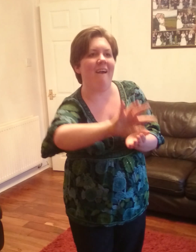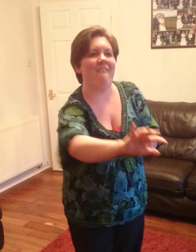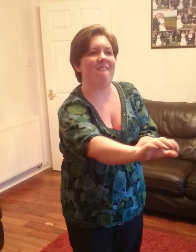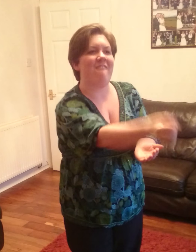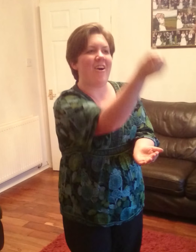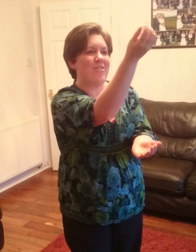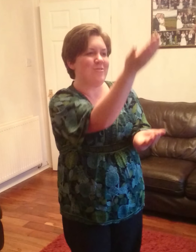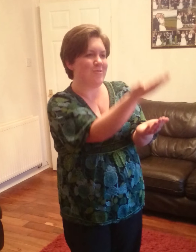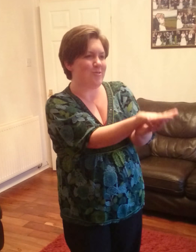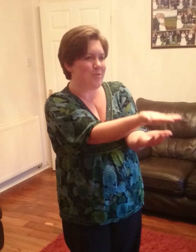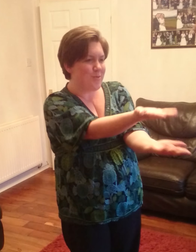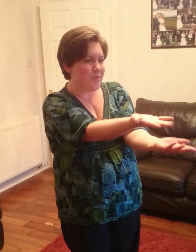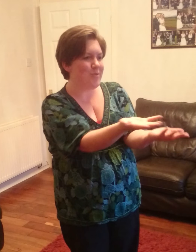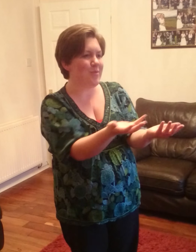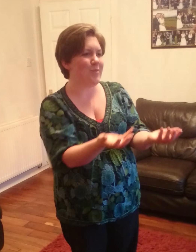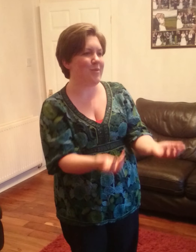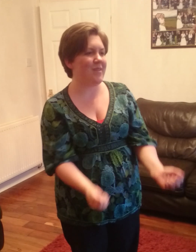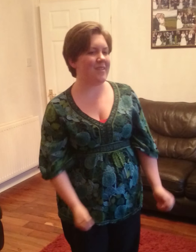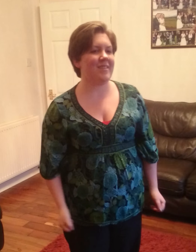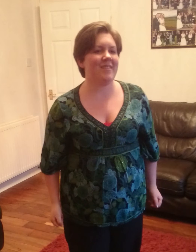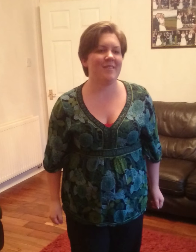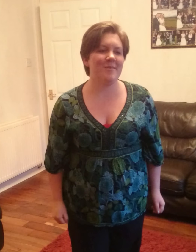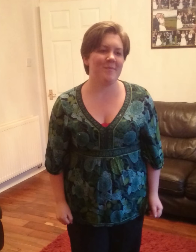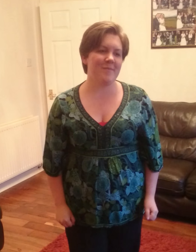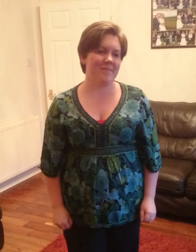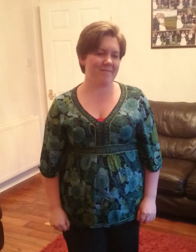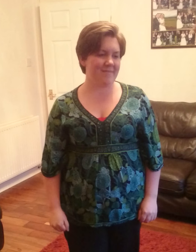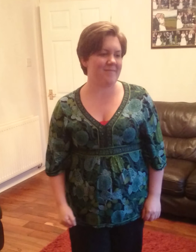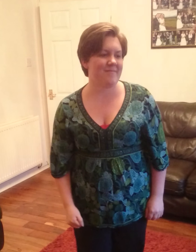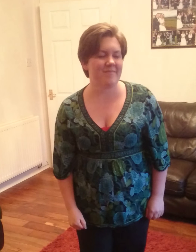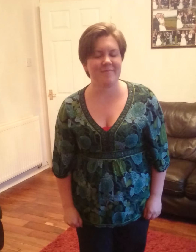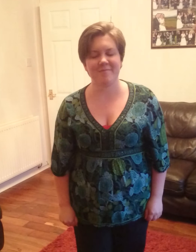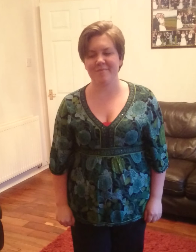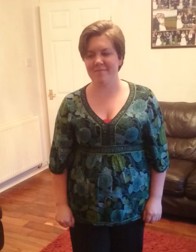I work for miles to life on you